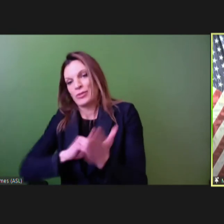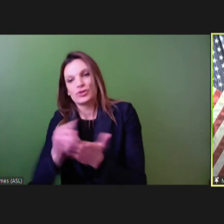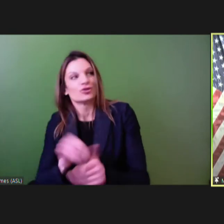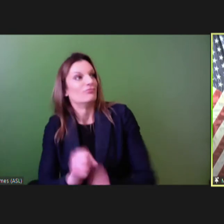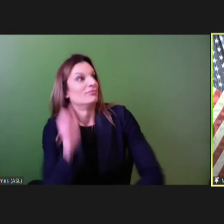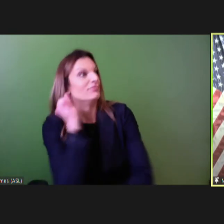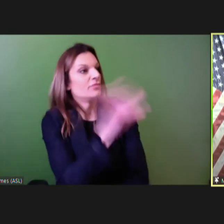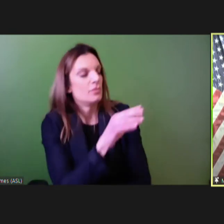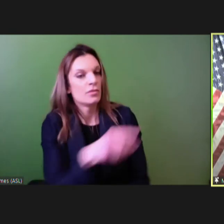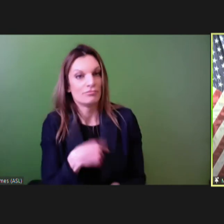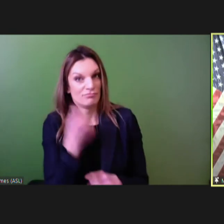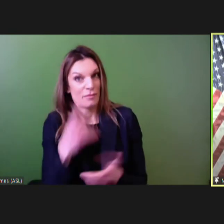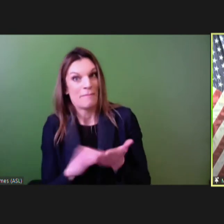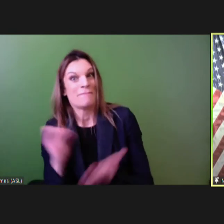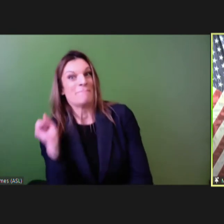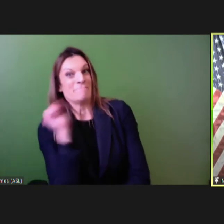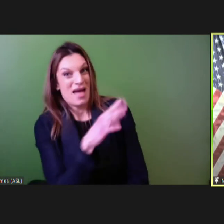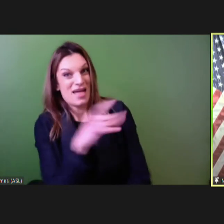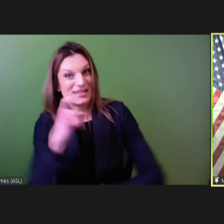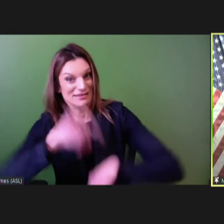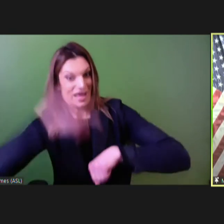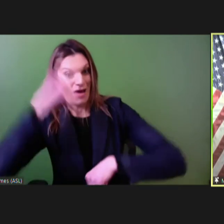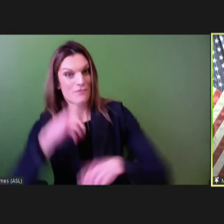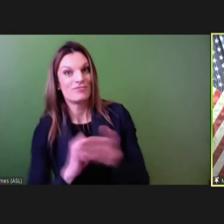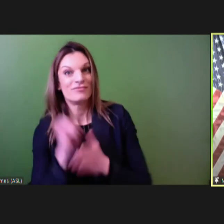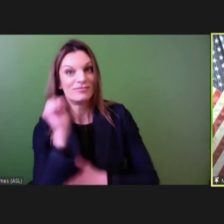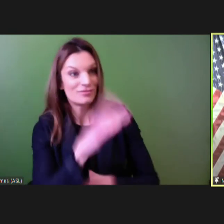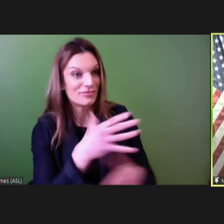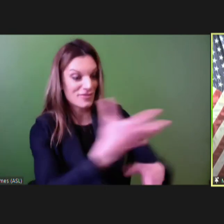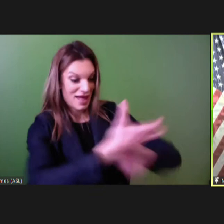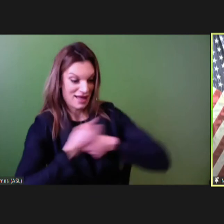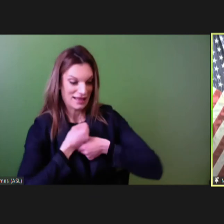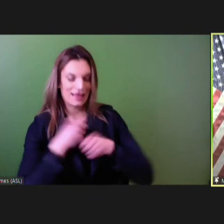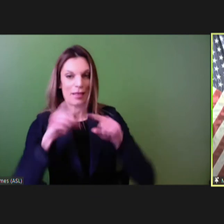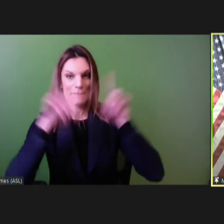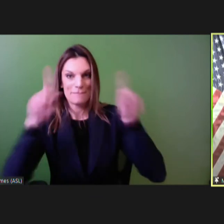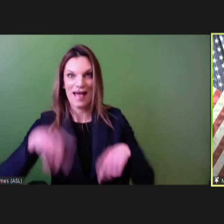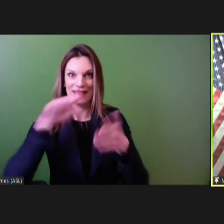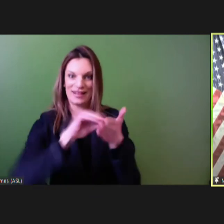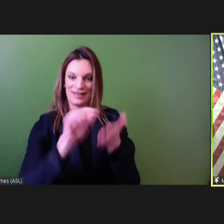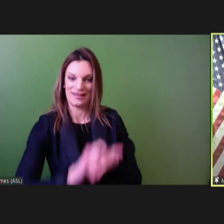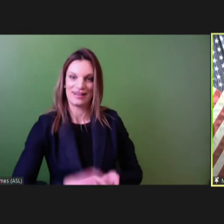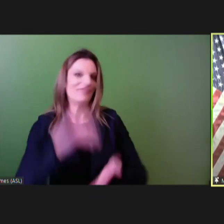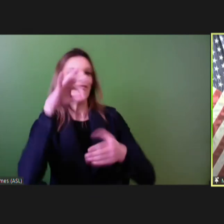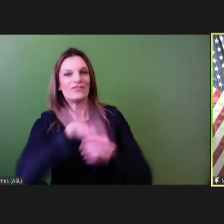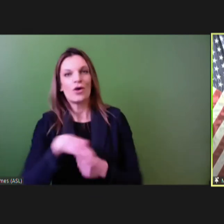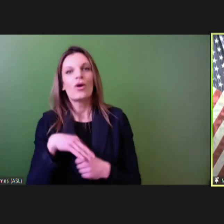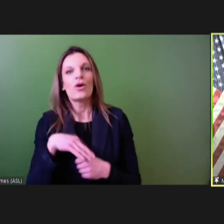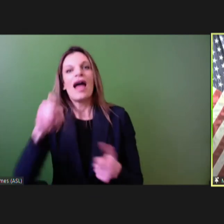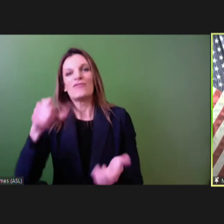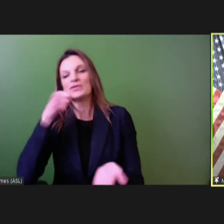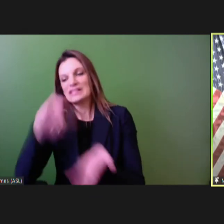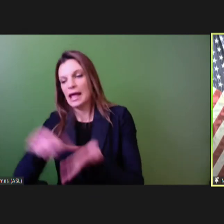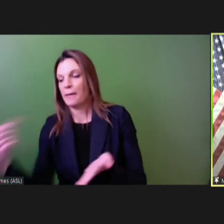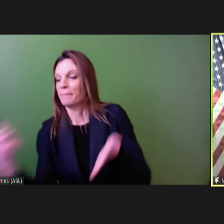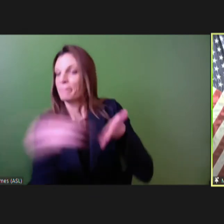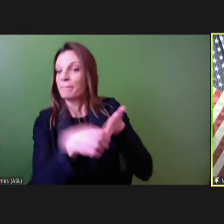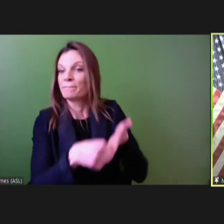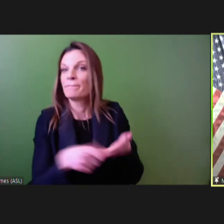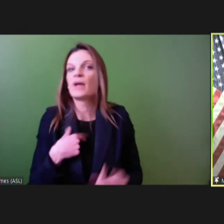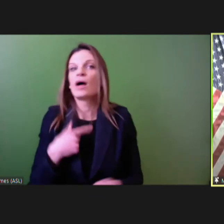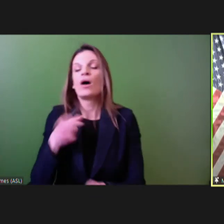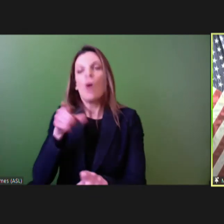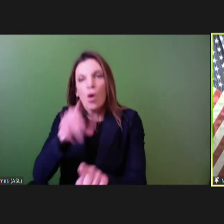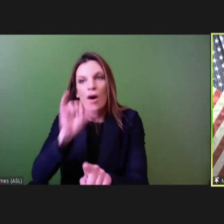do send my application in, and the ballot comes, and now there aren't stamps on it, I figure out it's 71 cents. I can't print my 71 cents